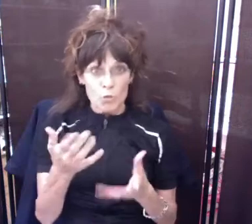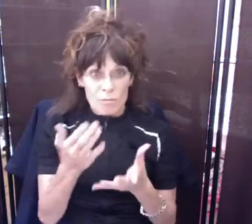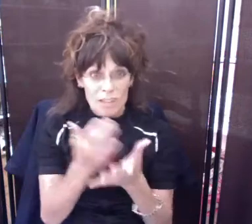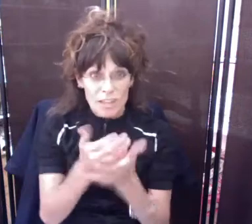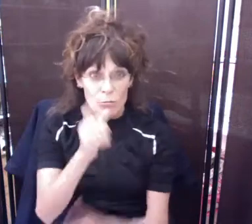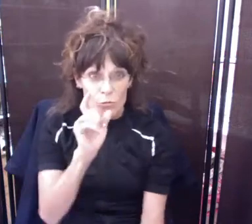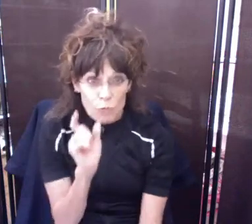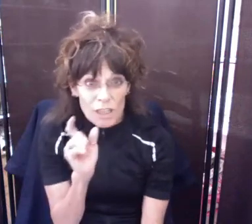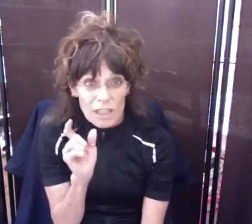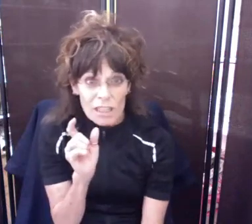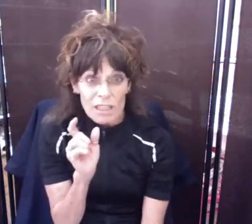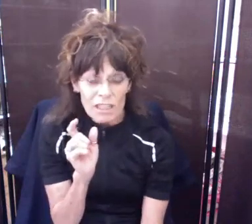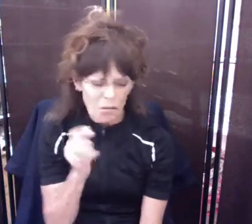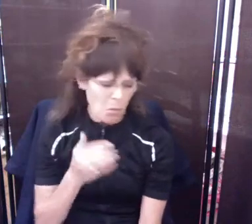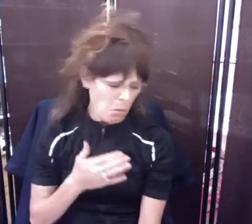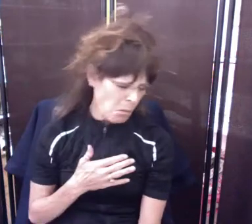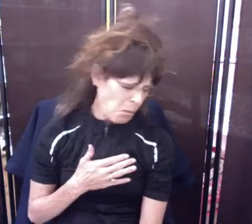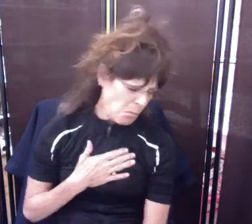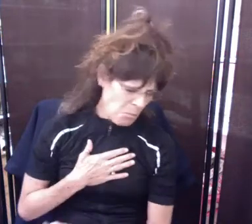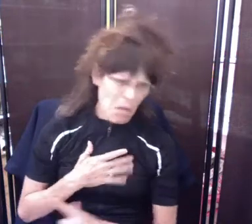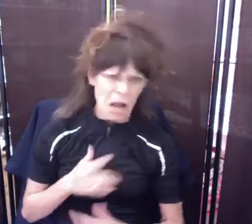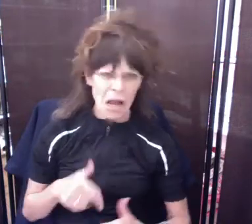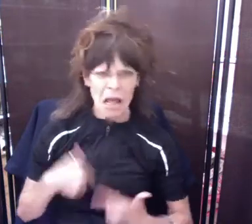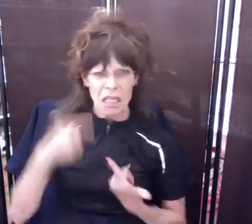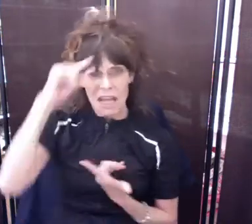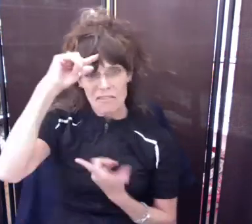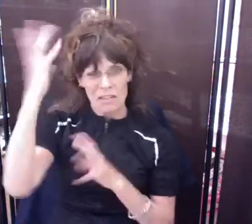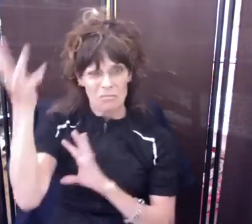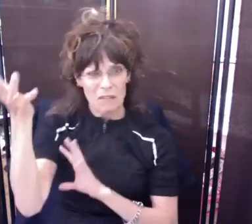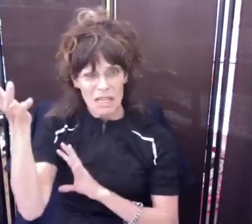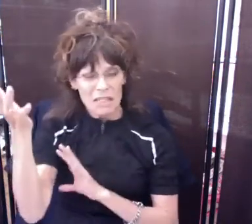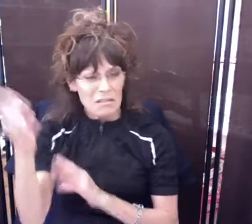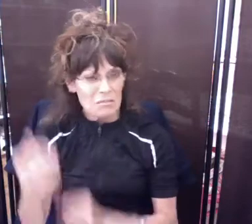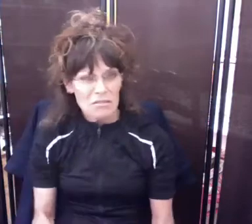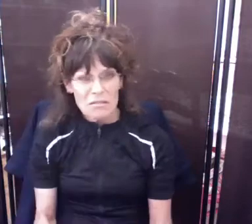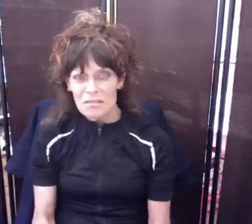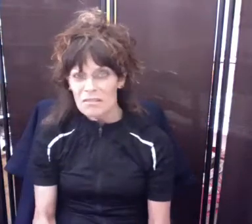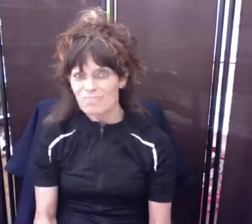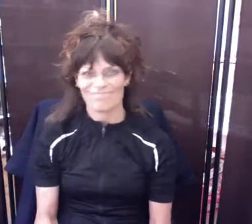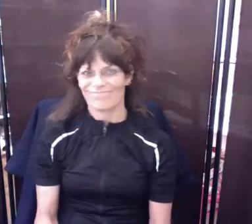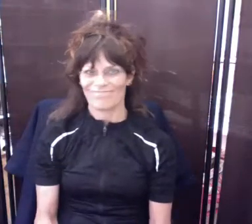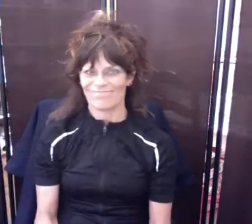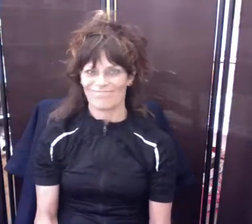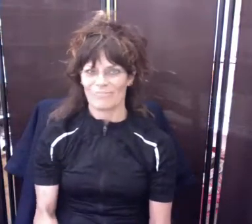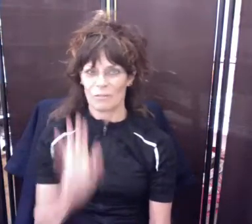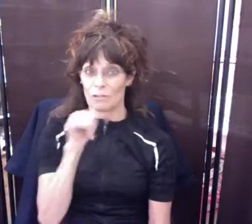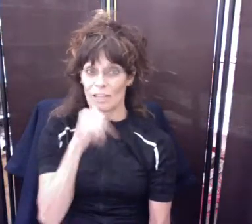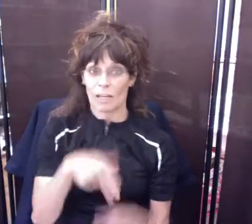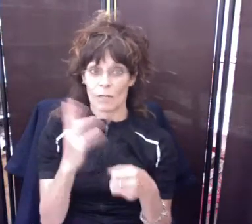my life as screwed up as it is? So there's, and then I come into AA and I